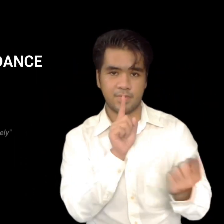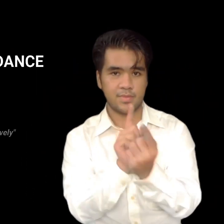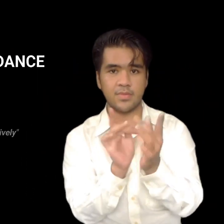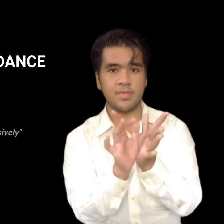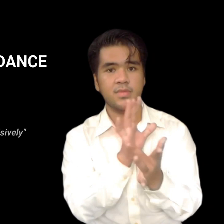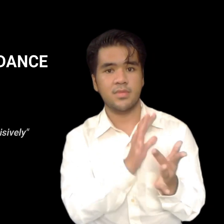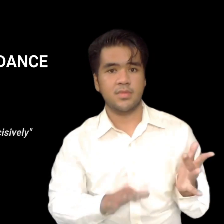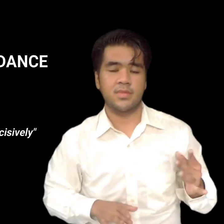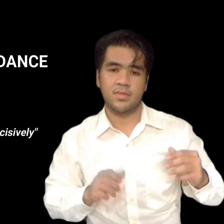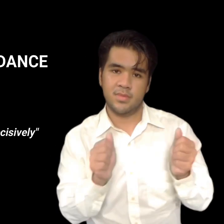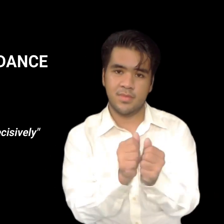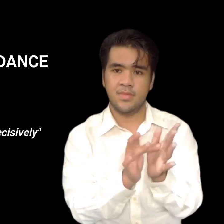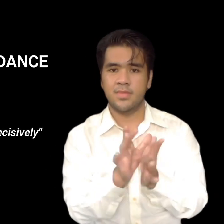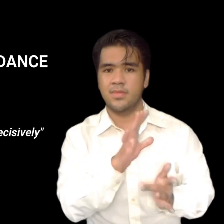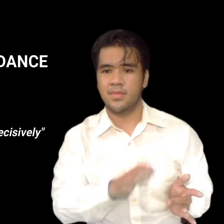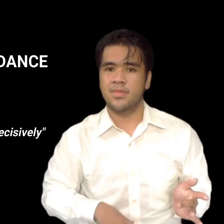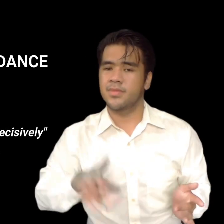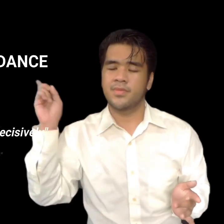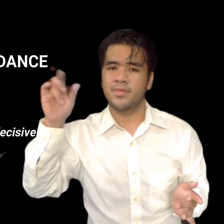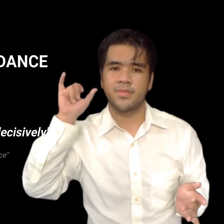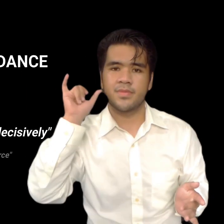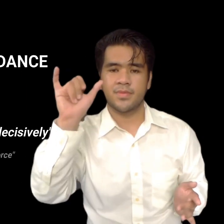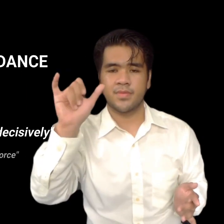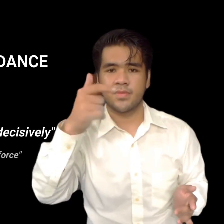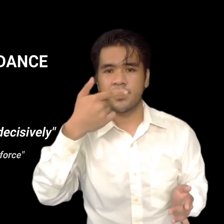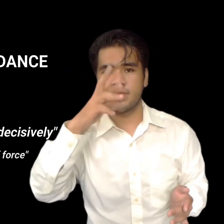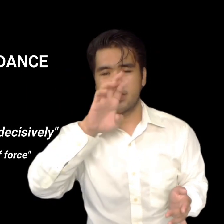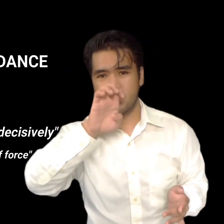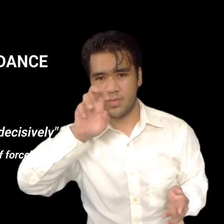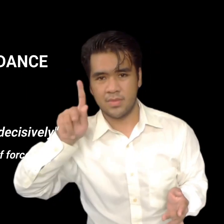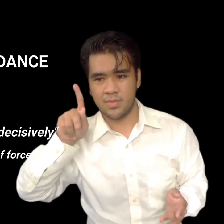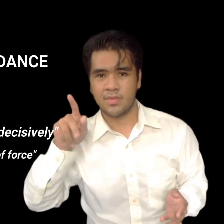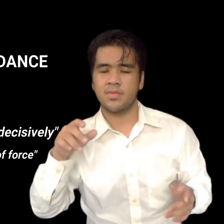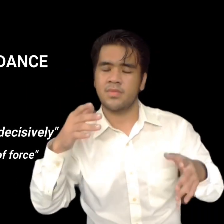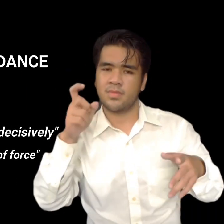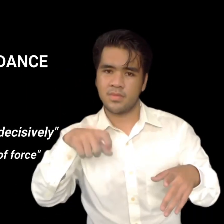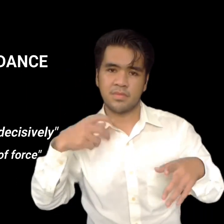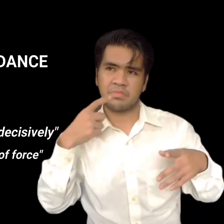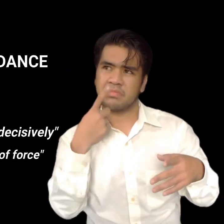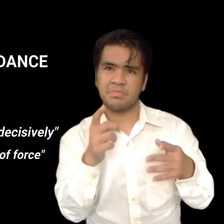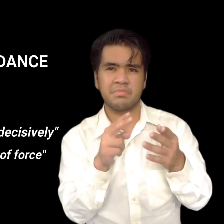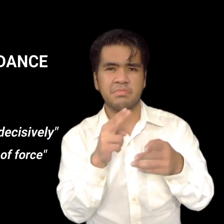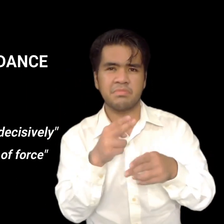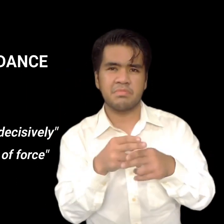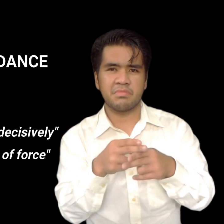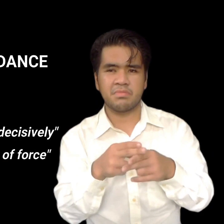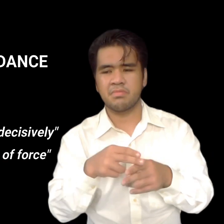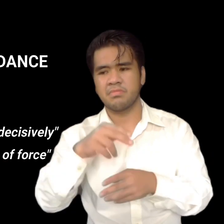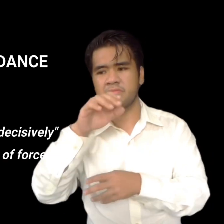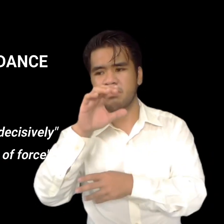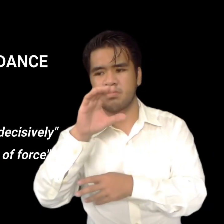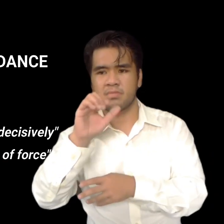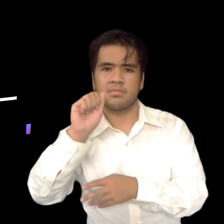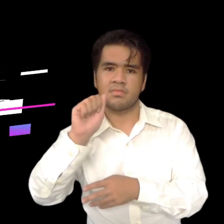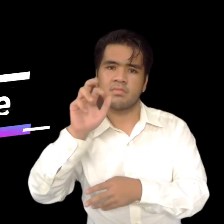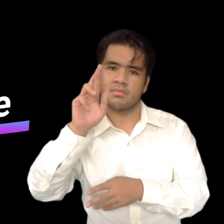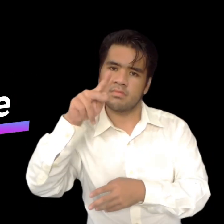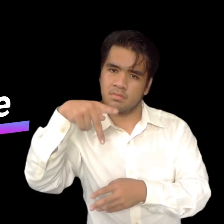up, suddenly and decisively, or to take by an open display of force, i.e. not covertly or secretly. And this is